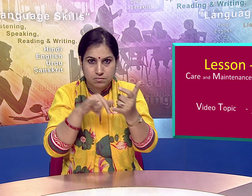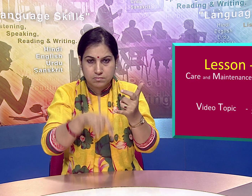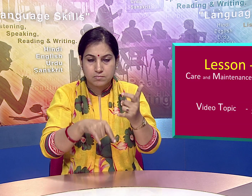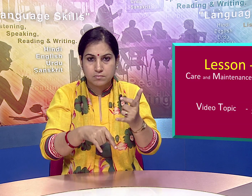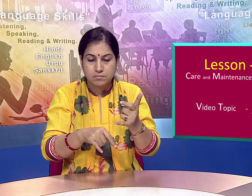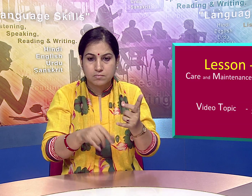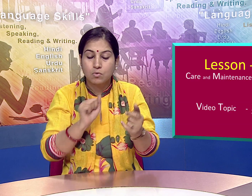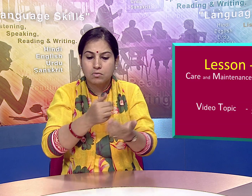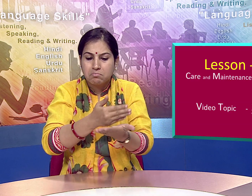of their removal.